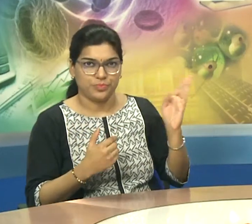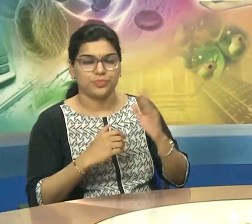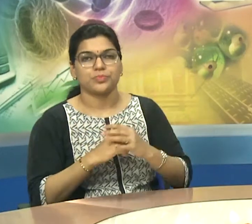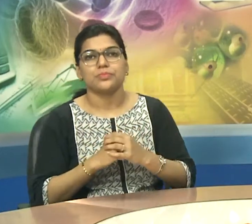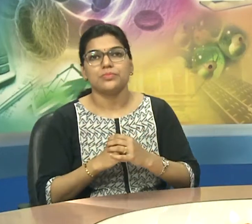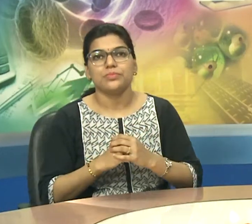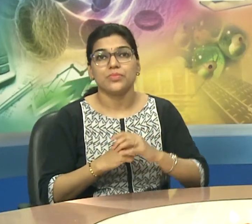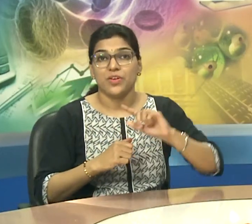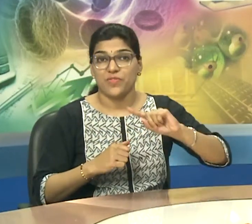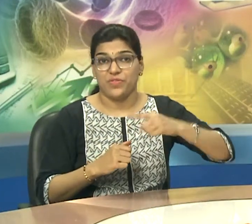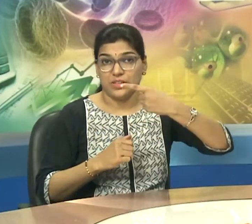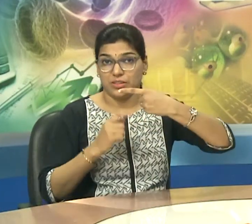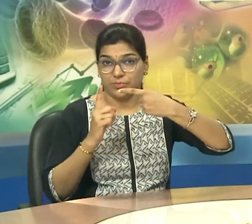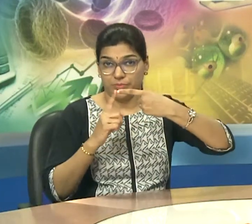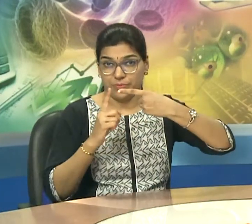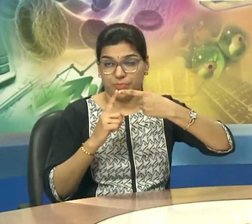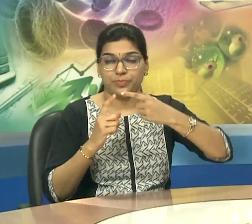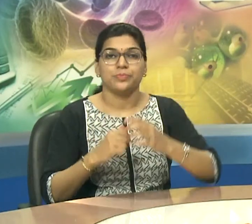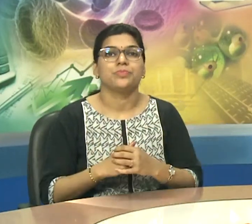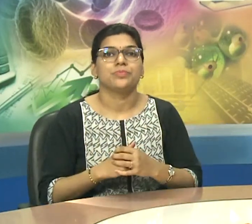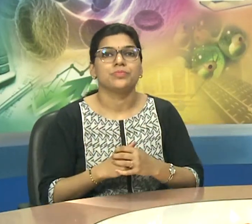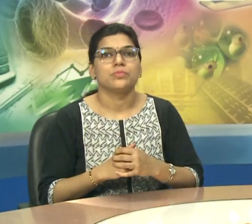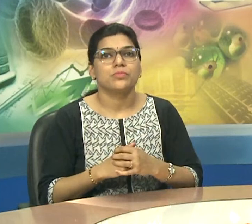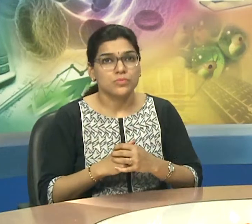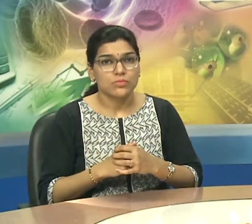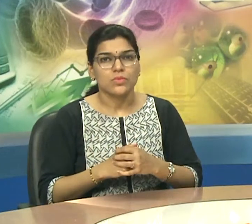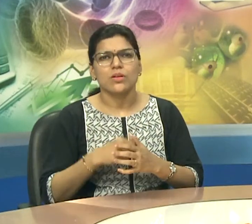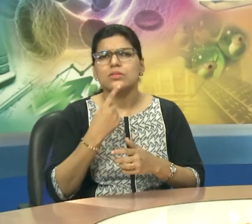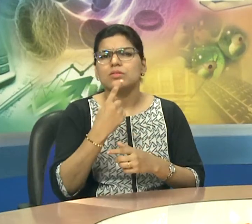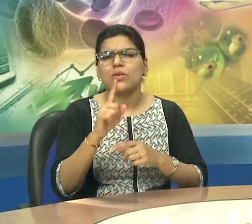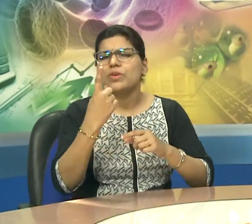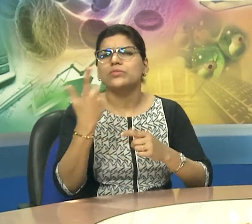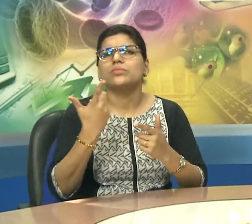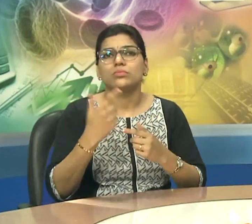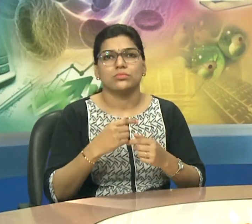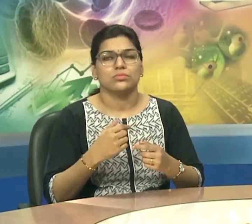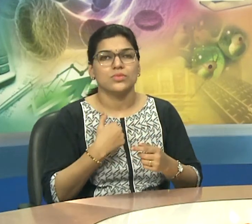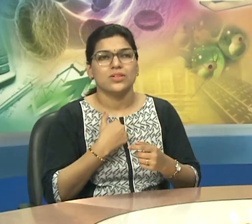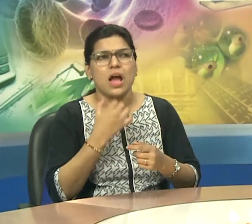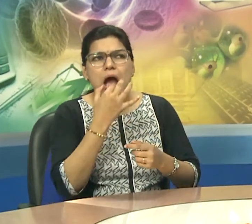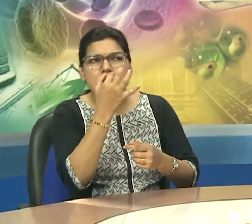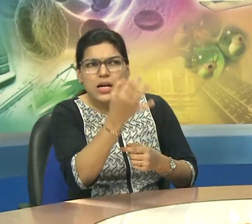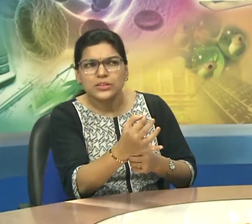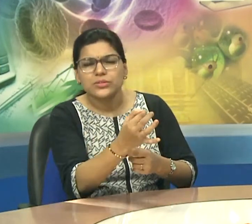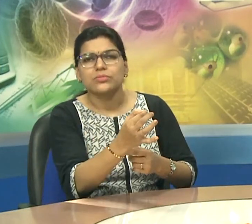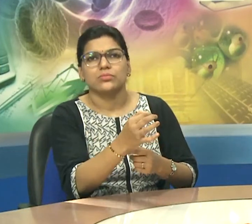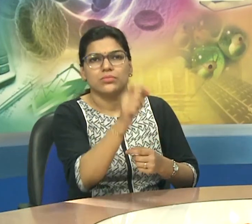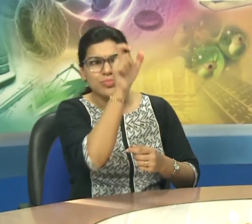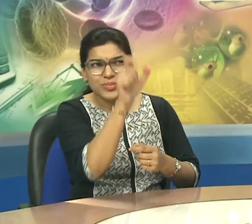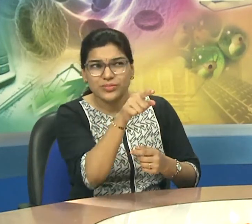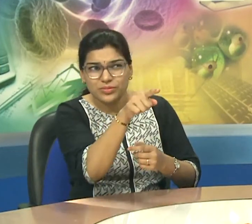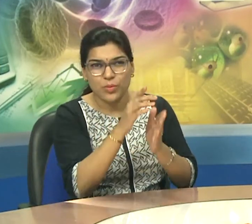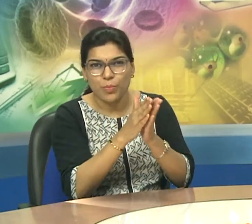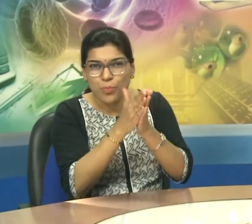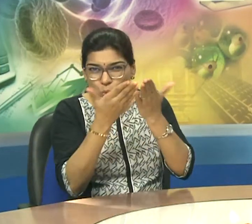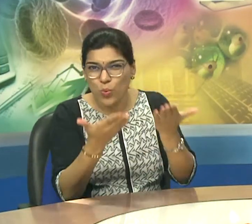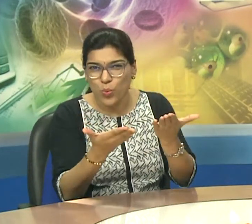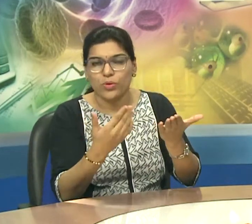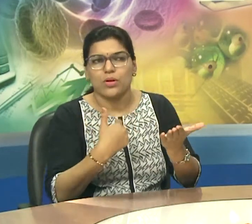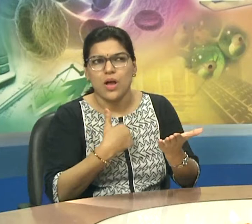may. These are the examples which you can see on the screen. The first example says, may